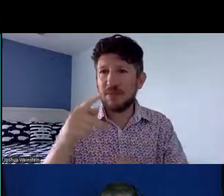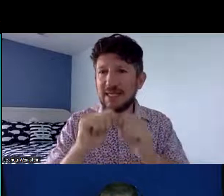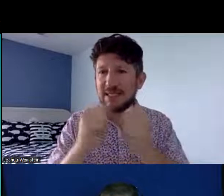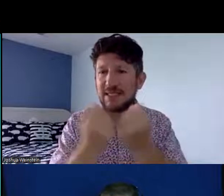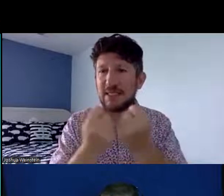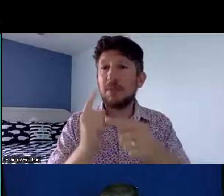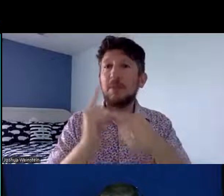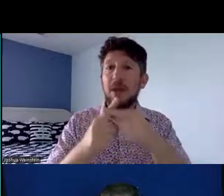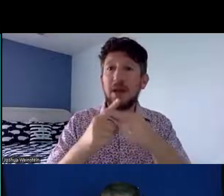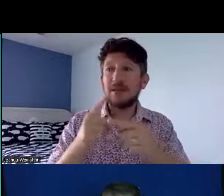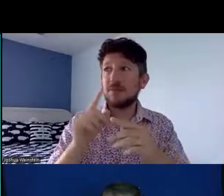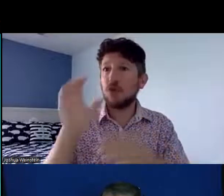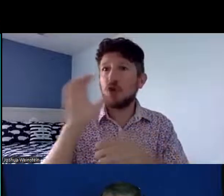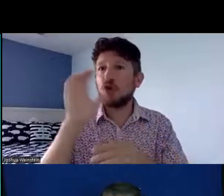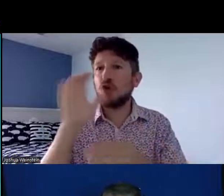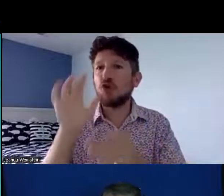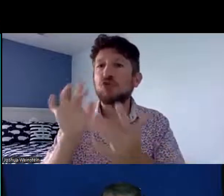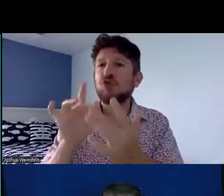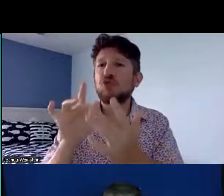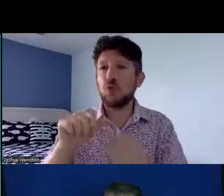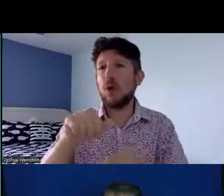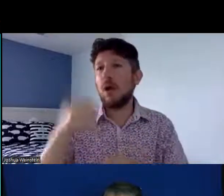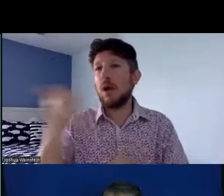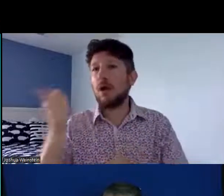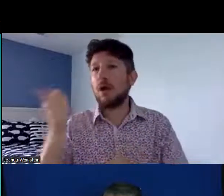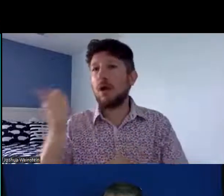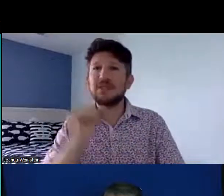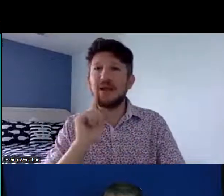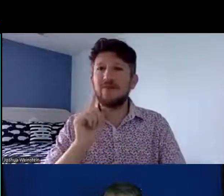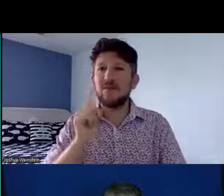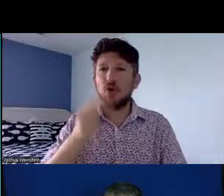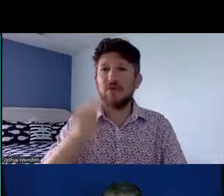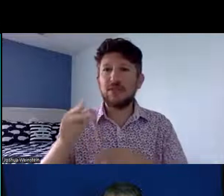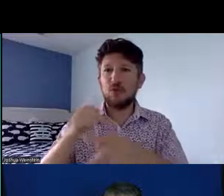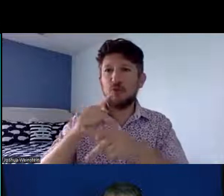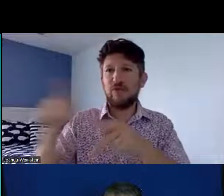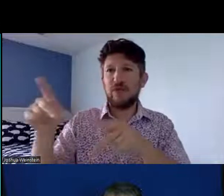more people in the ITP team or IEP team.